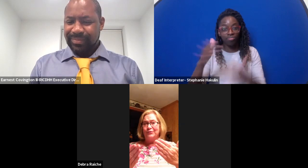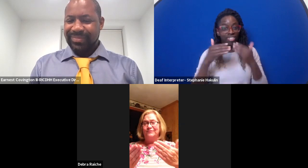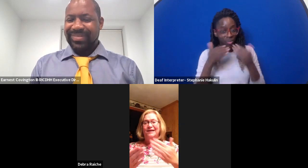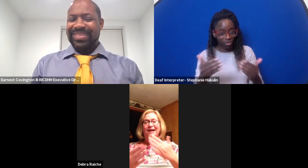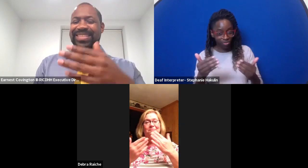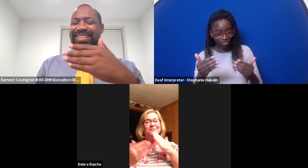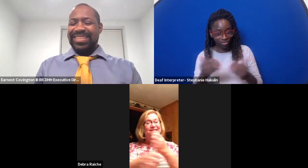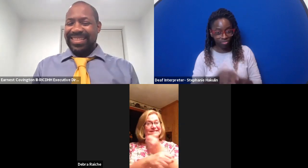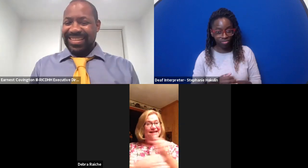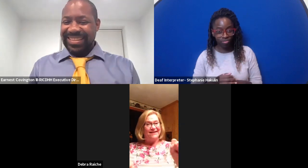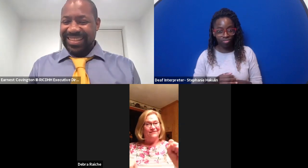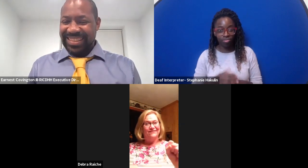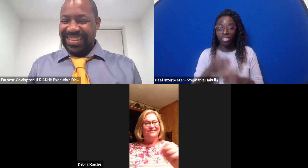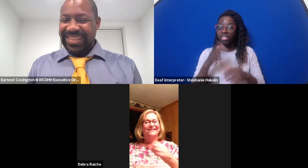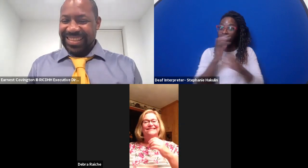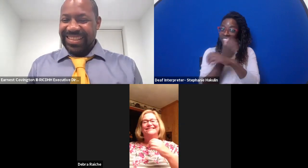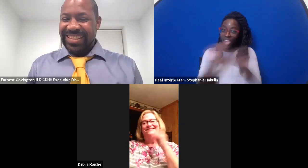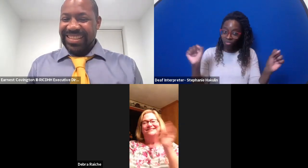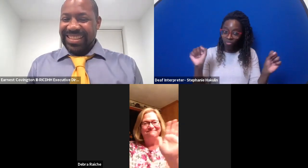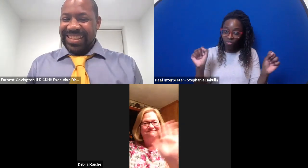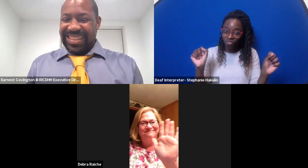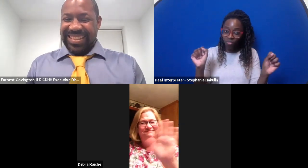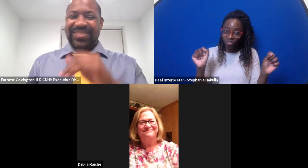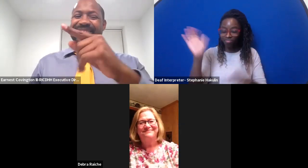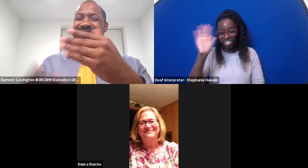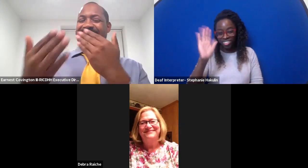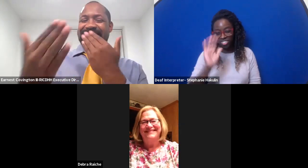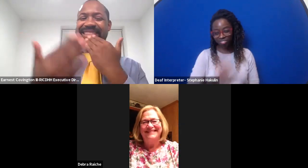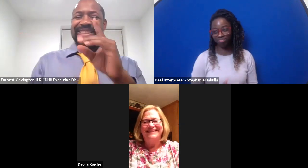401-354-7640. Thank you so much, Ernest, and keep safe, everyone.